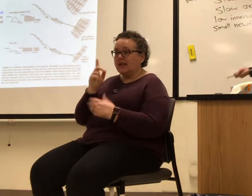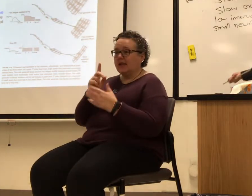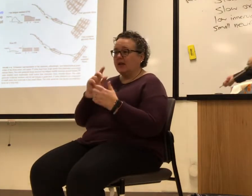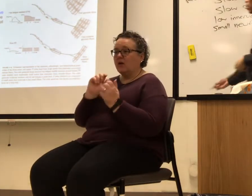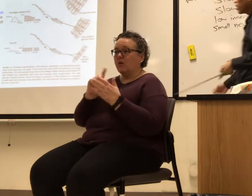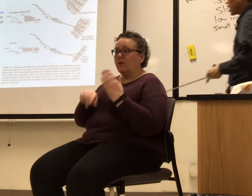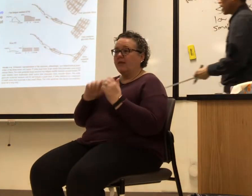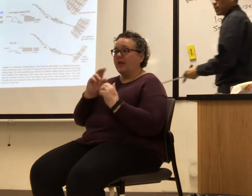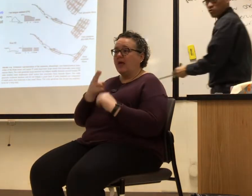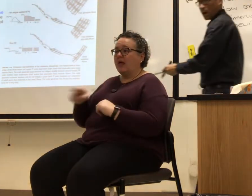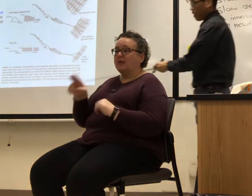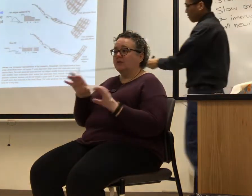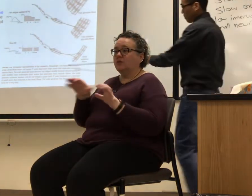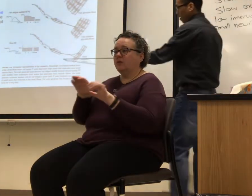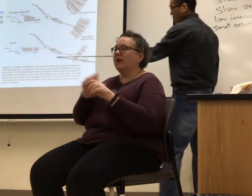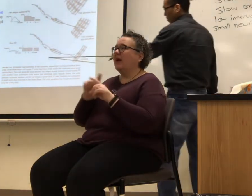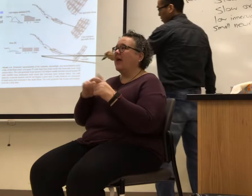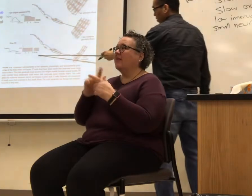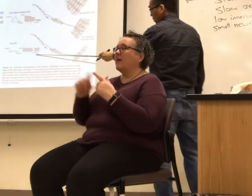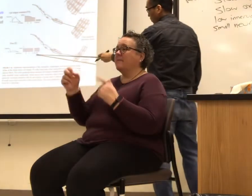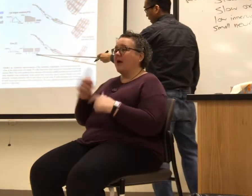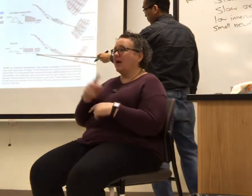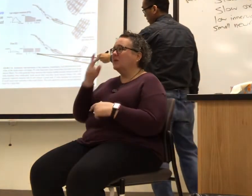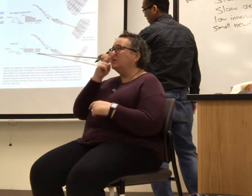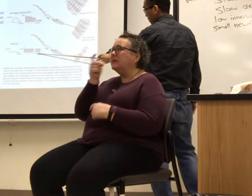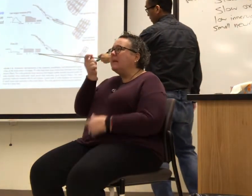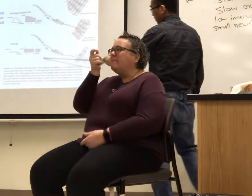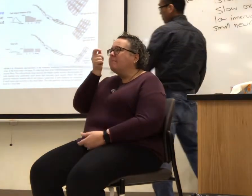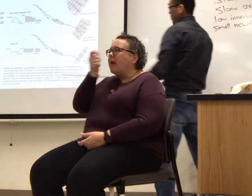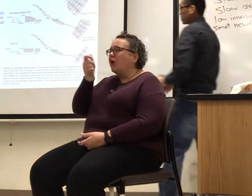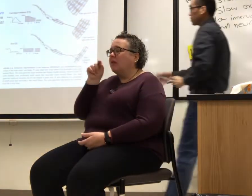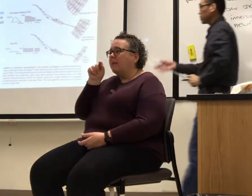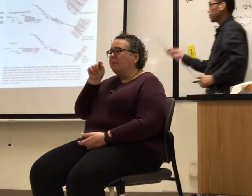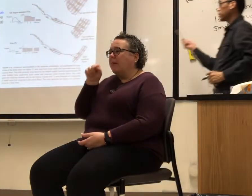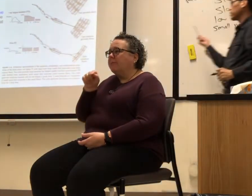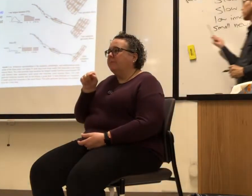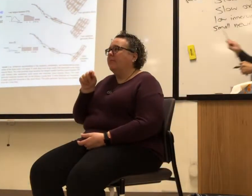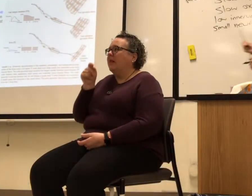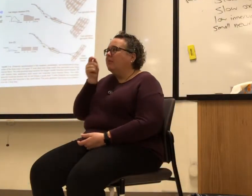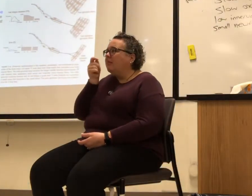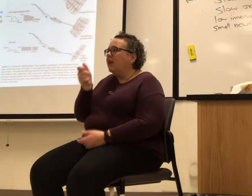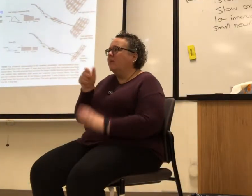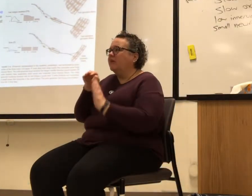come back, there's barely any drop off there after 60 minutes.